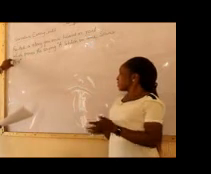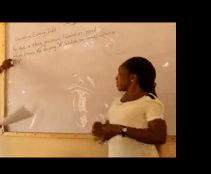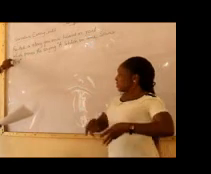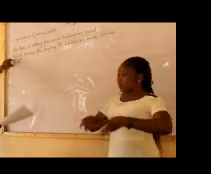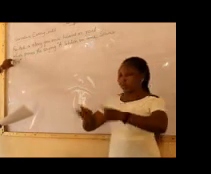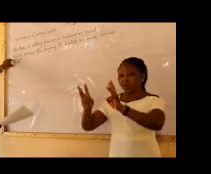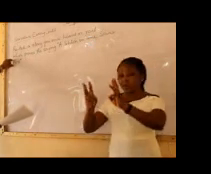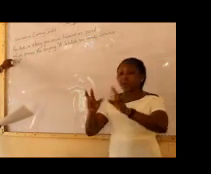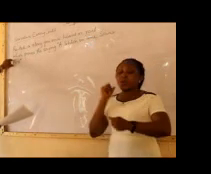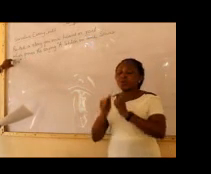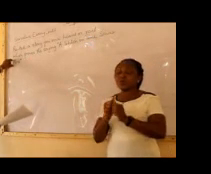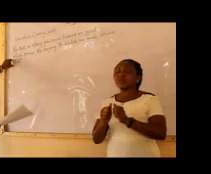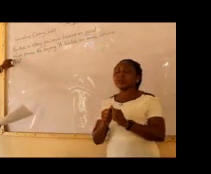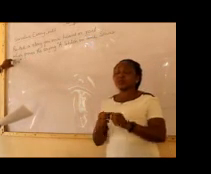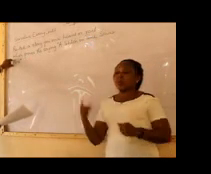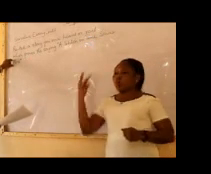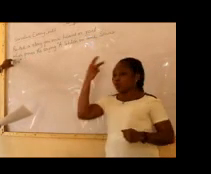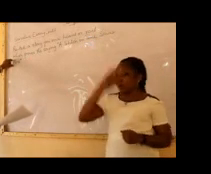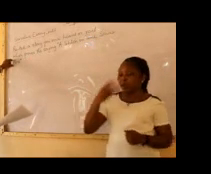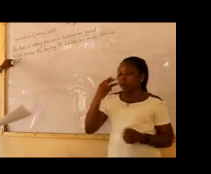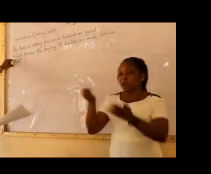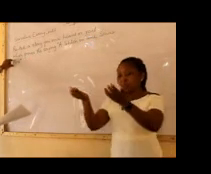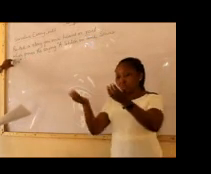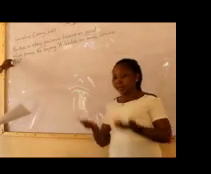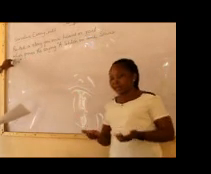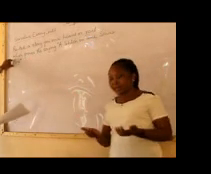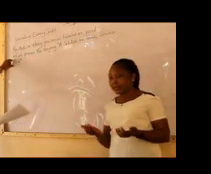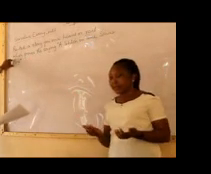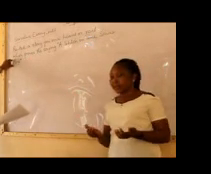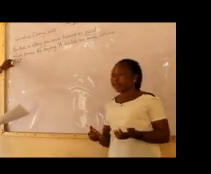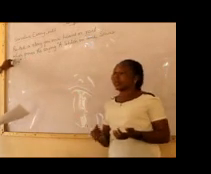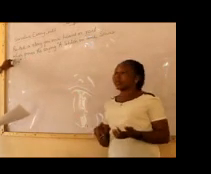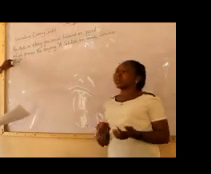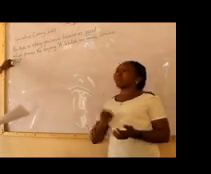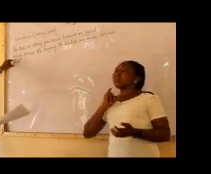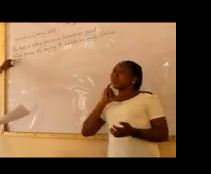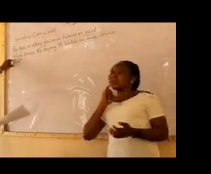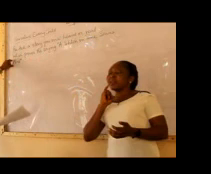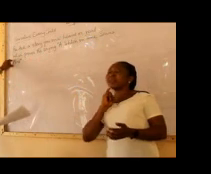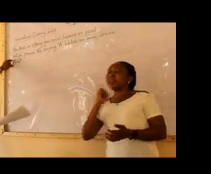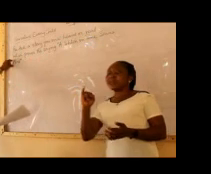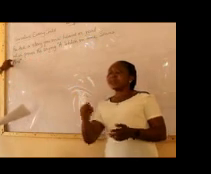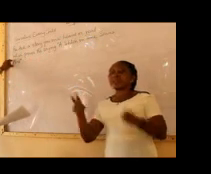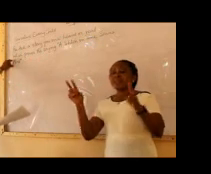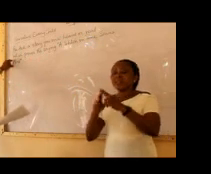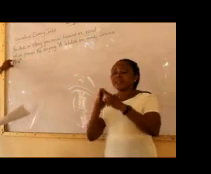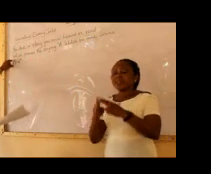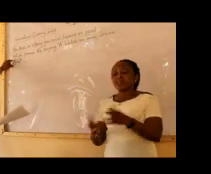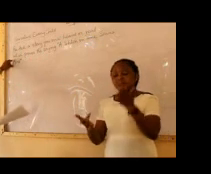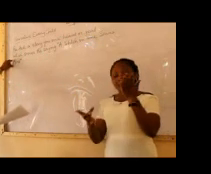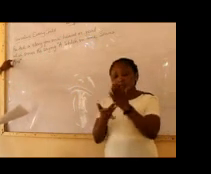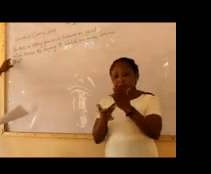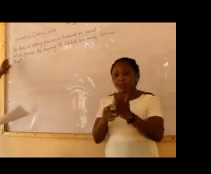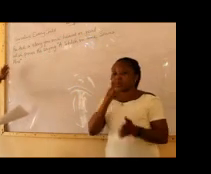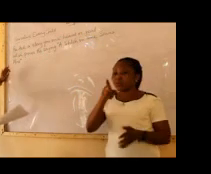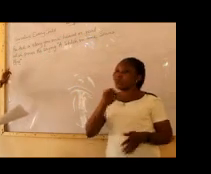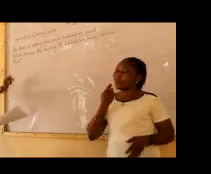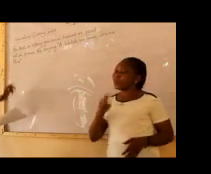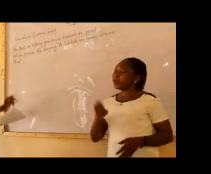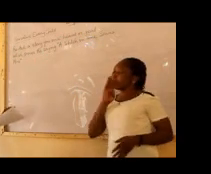WAEC mostly wants, is very technical, so you have to be careful.